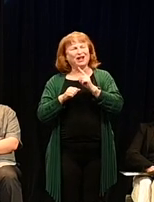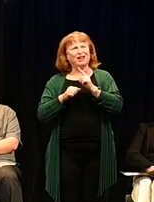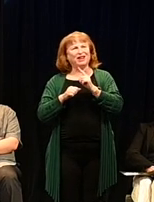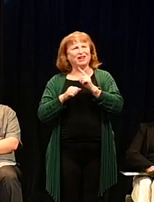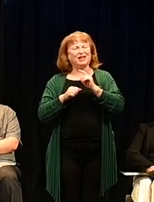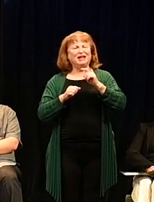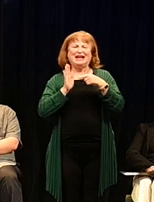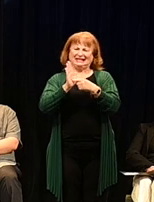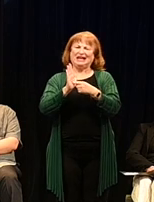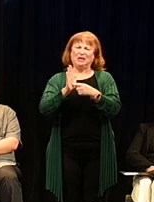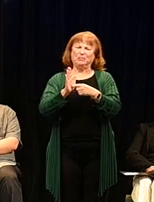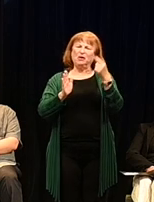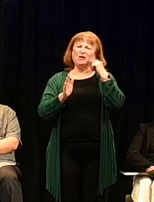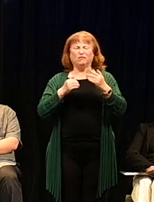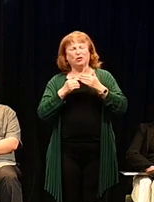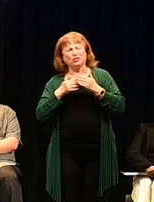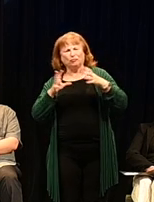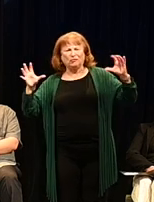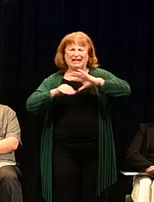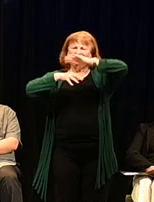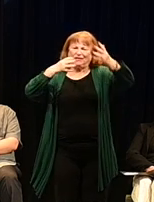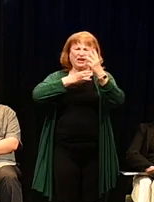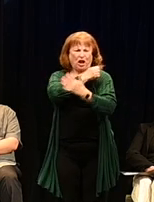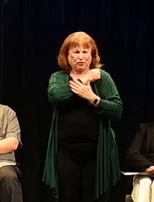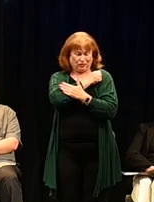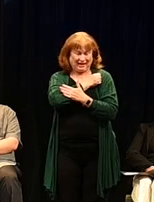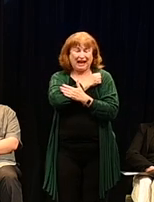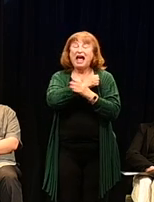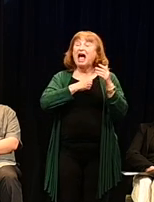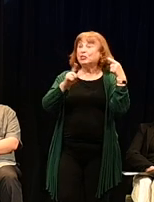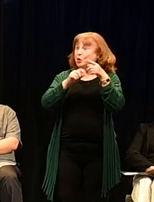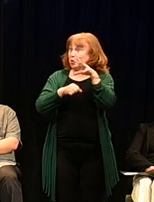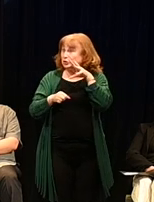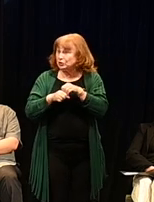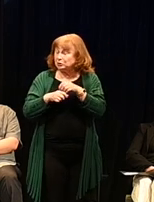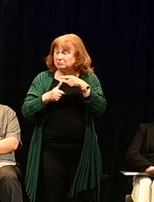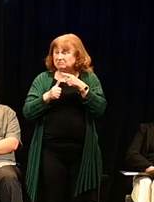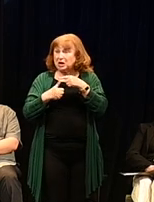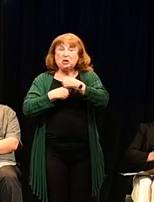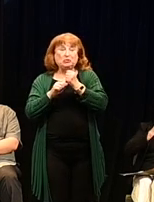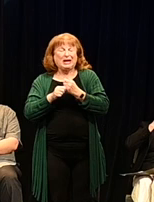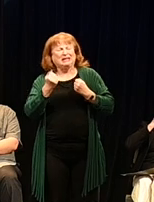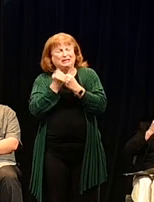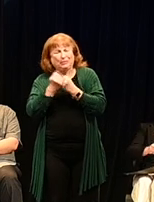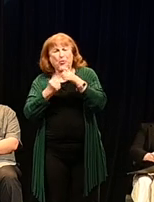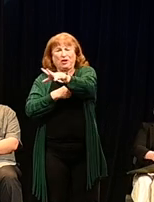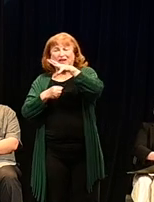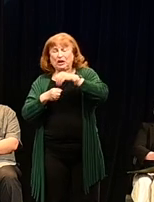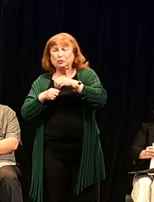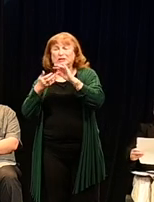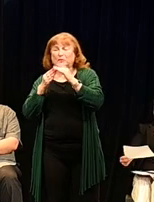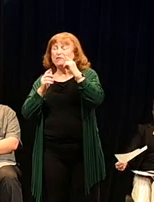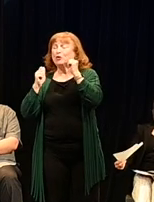real example for the rest of the country. So our goals include creating supportive and inclusive